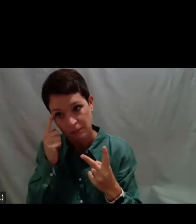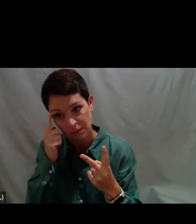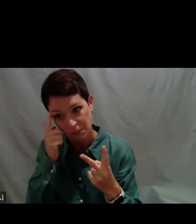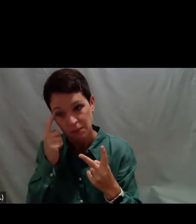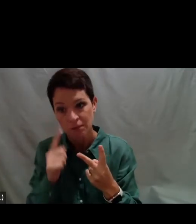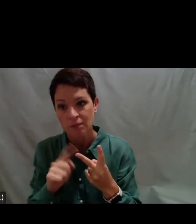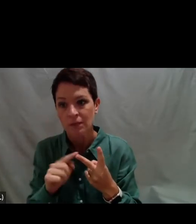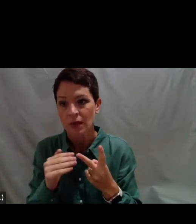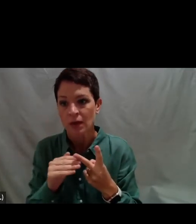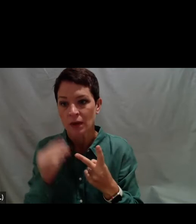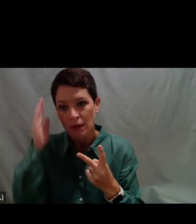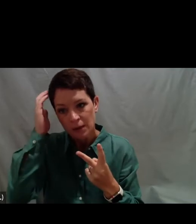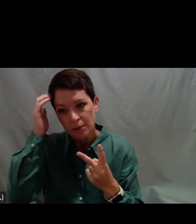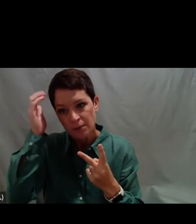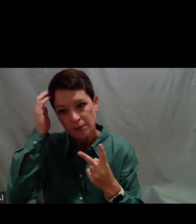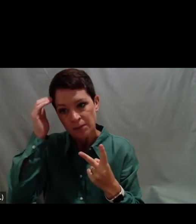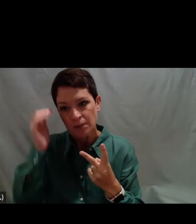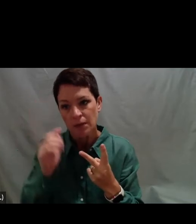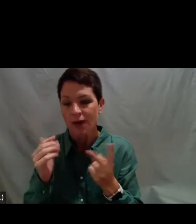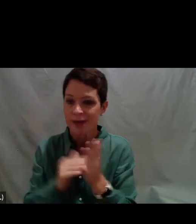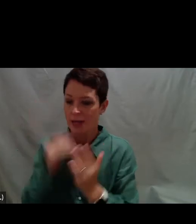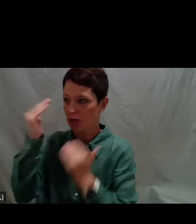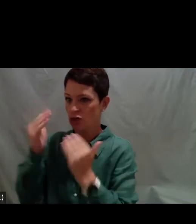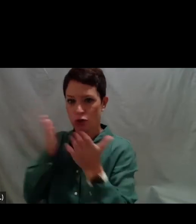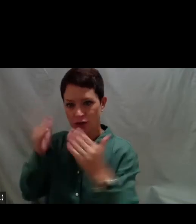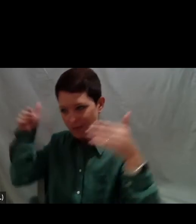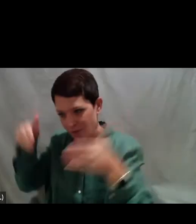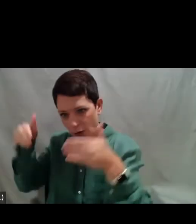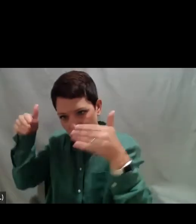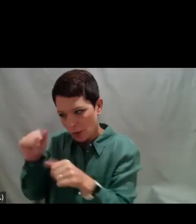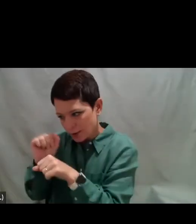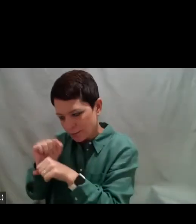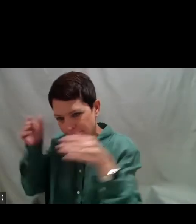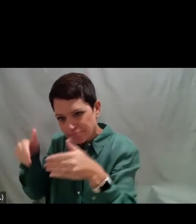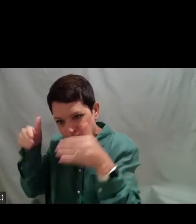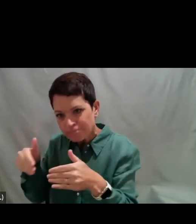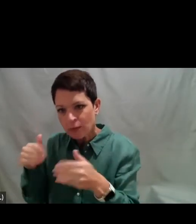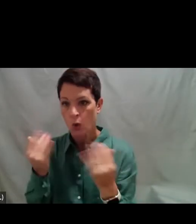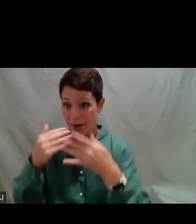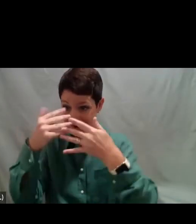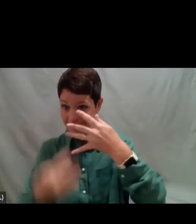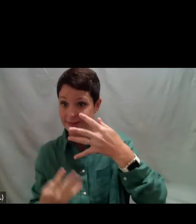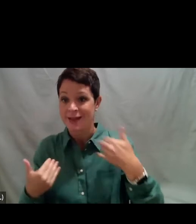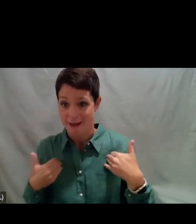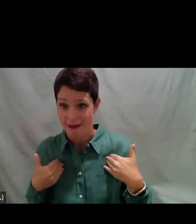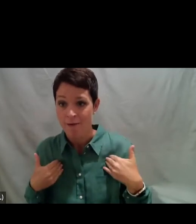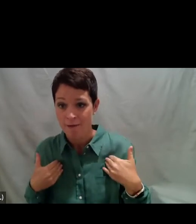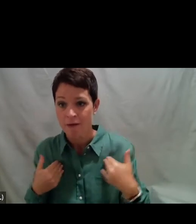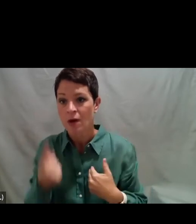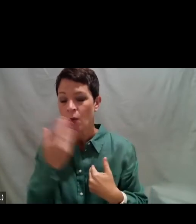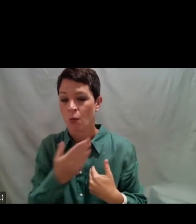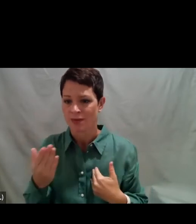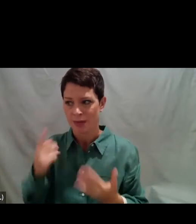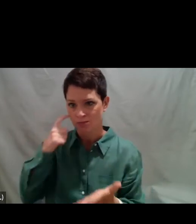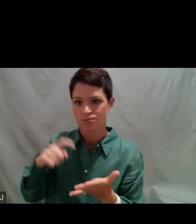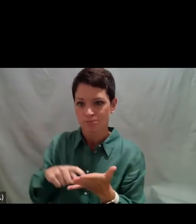have been, very focused on adult services, and we have a waiting list. So one of the things that has meant